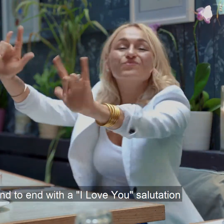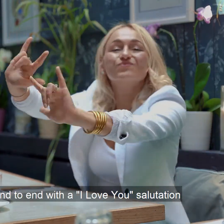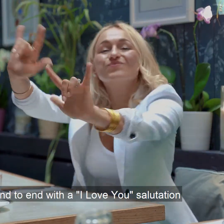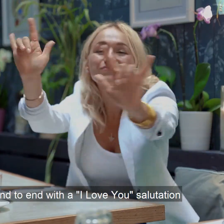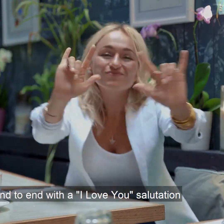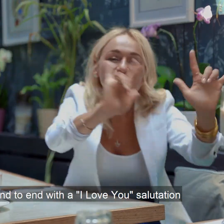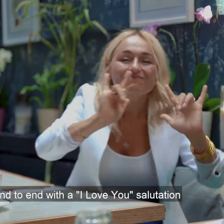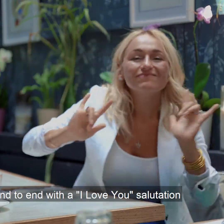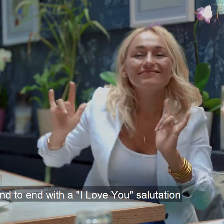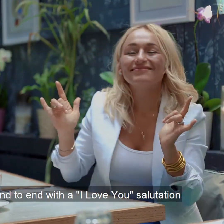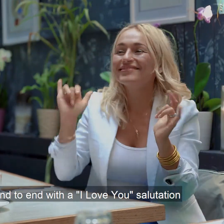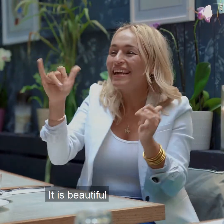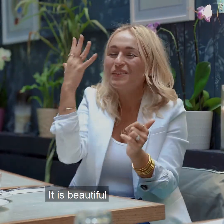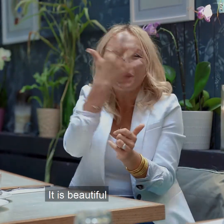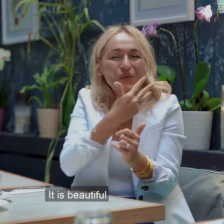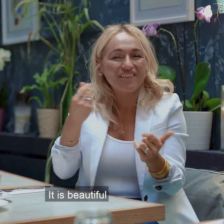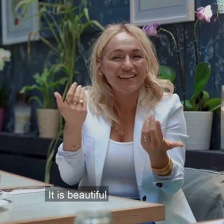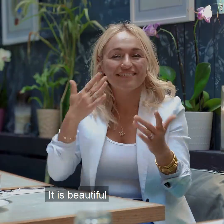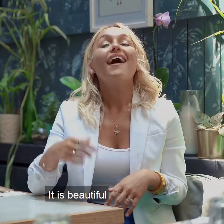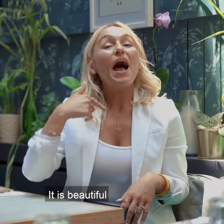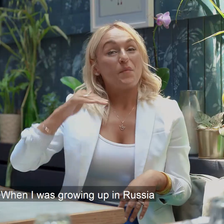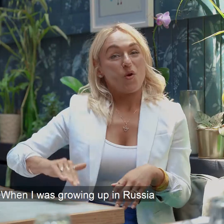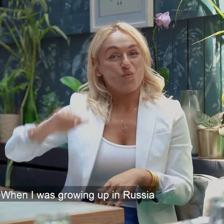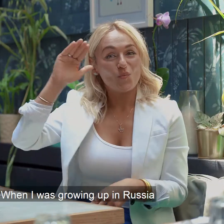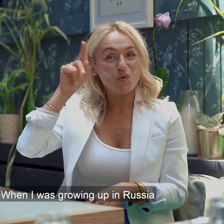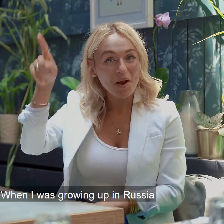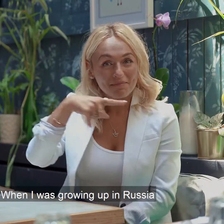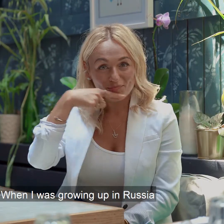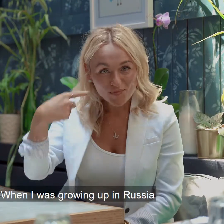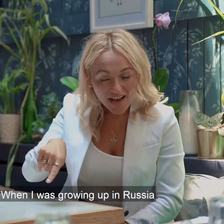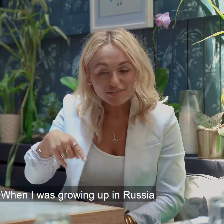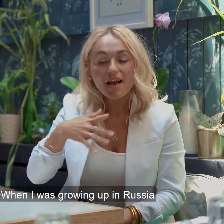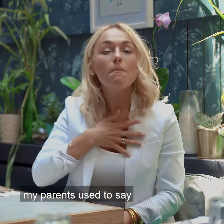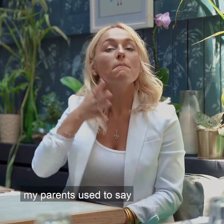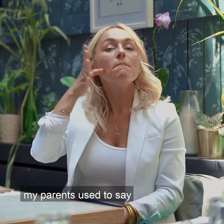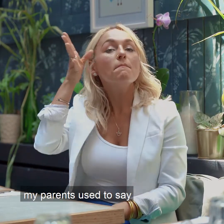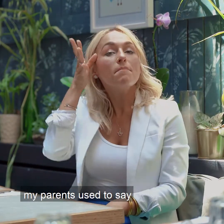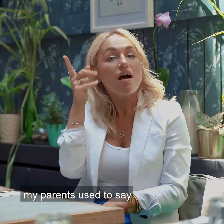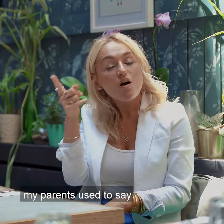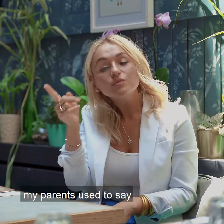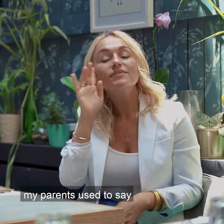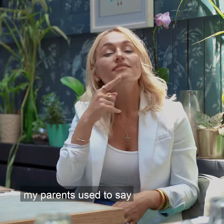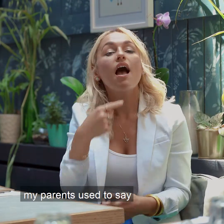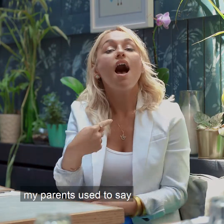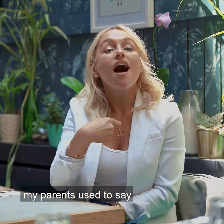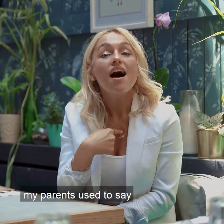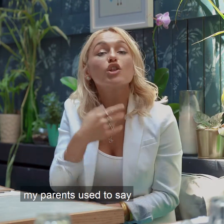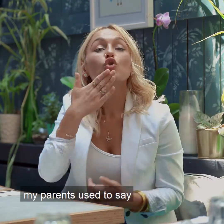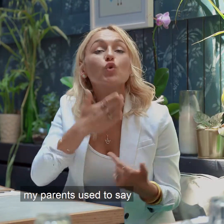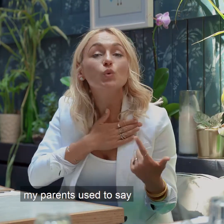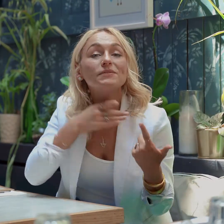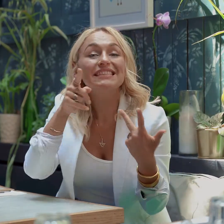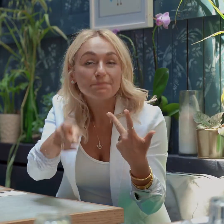sign I love you to each other. I think it's beautiful. I grew up in Russia, and my parents used to say,